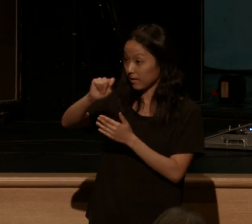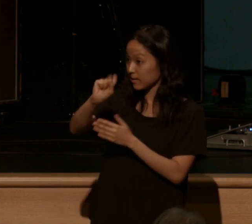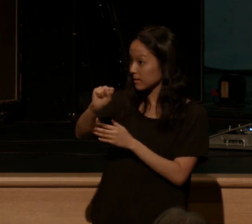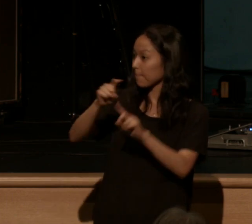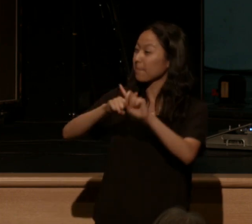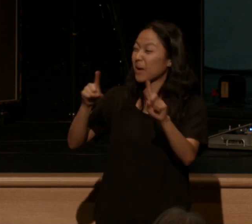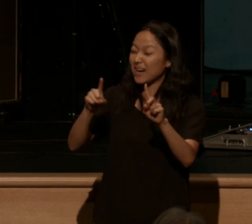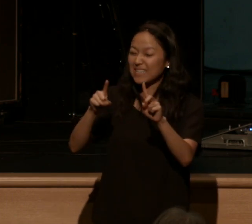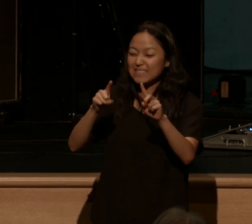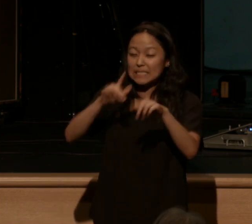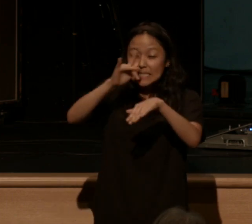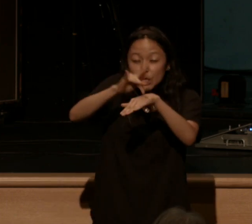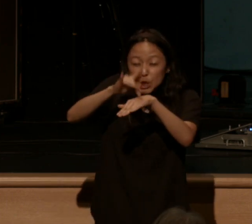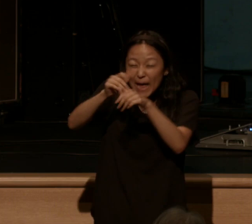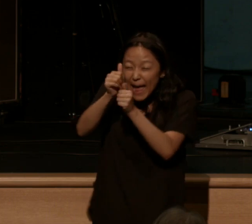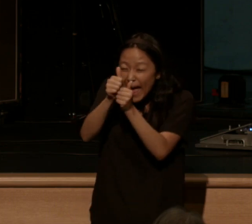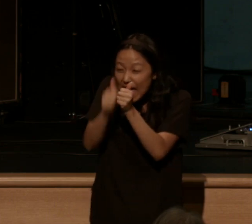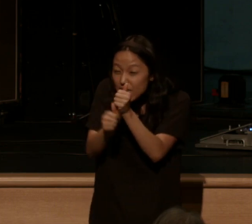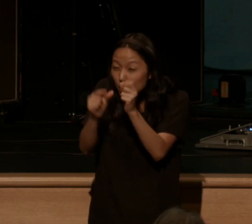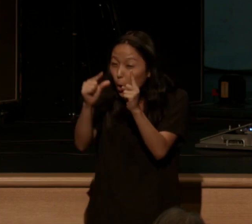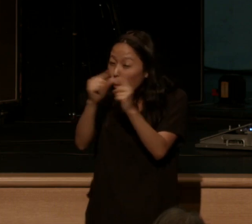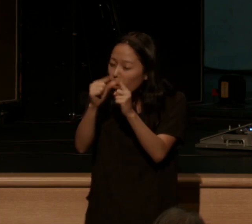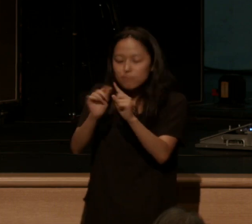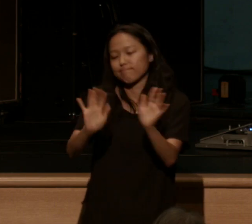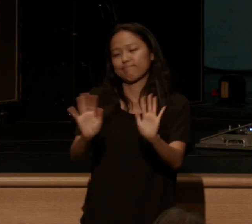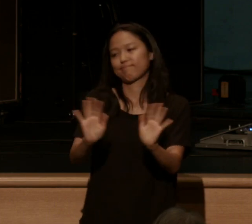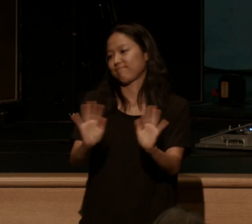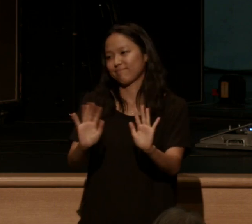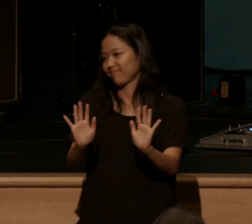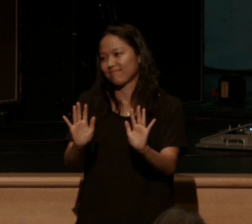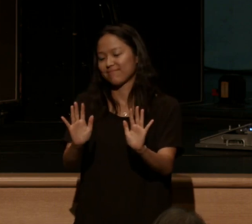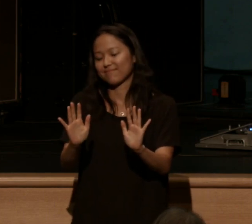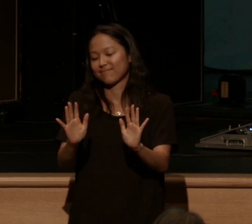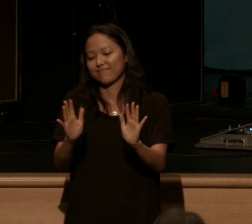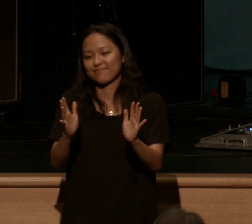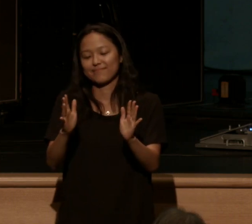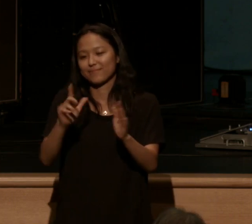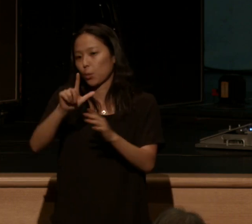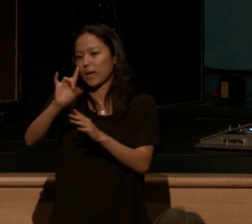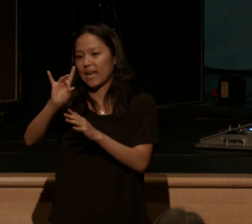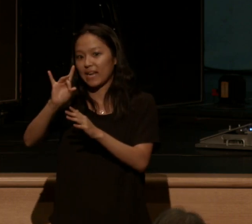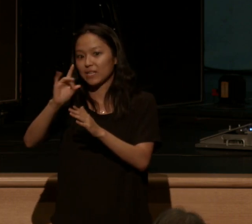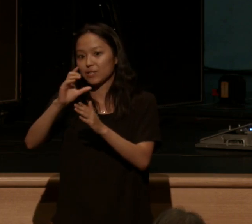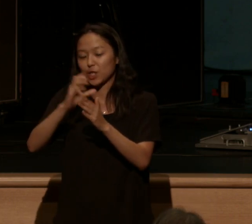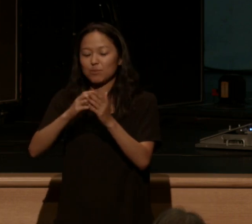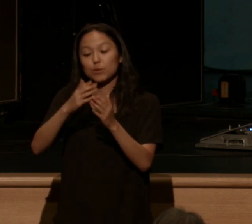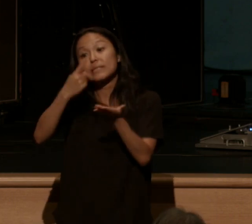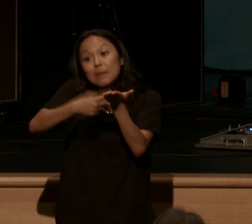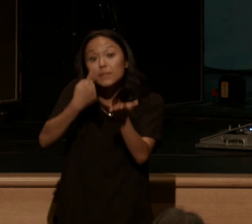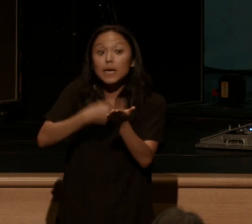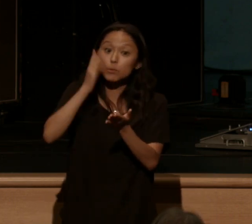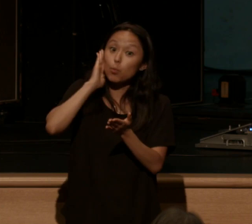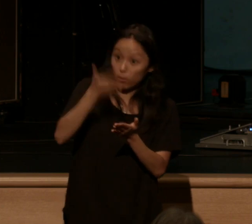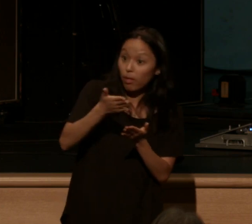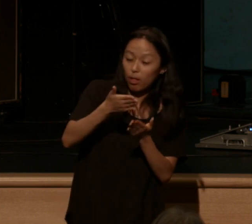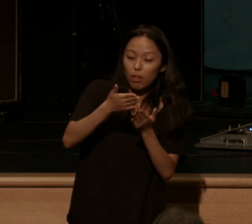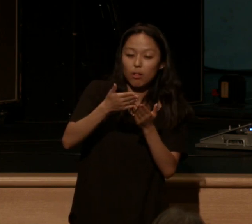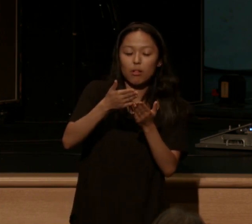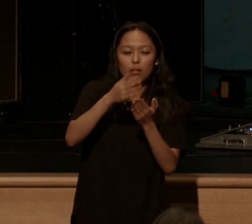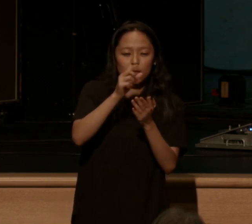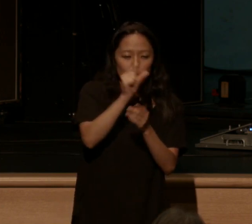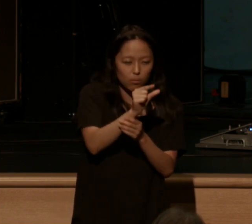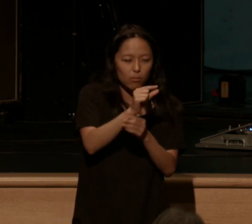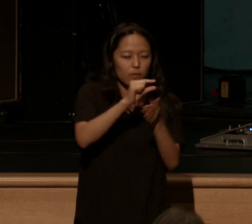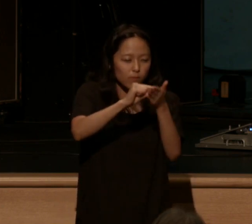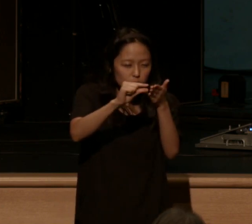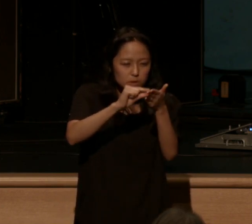we won't be able to hit on every single word, okay, in all 28 chapters. So sometimes we'll be going through again